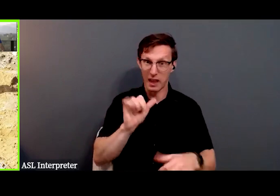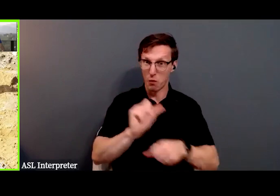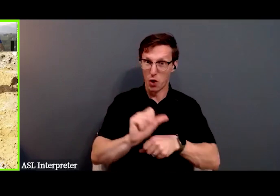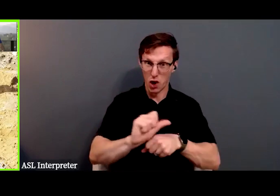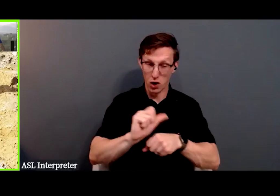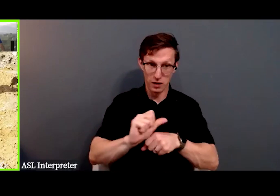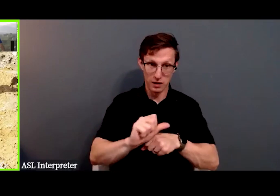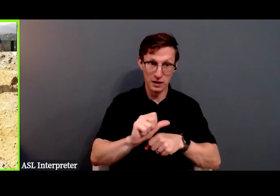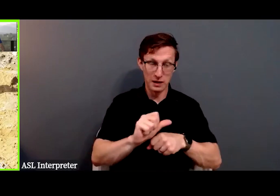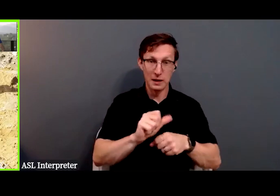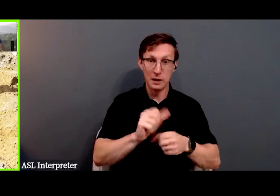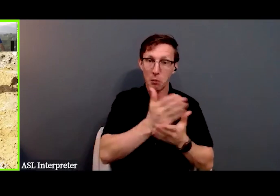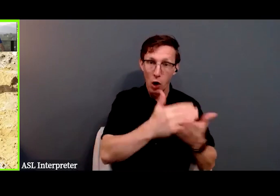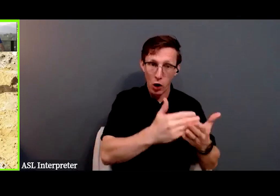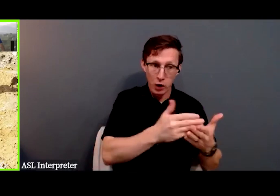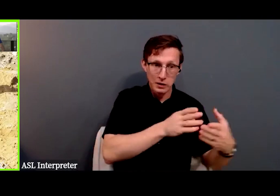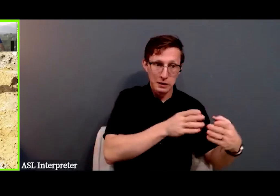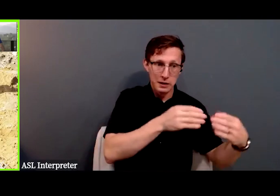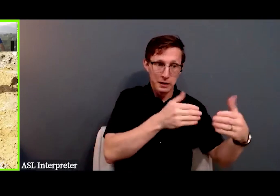it's installed.